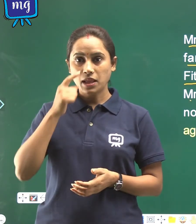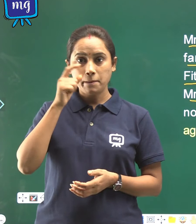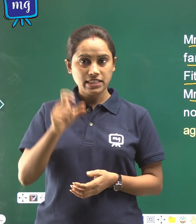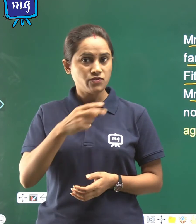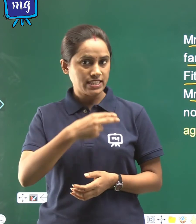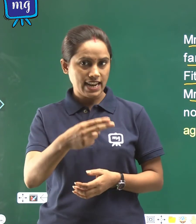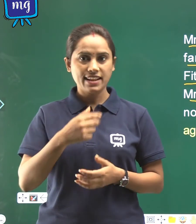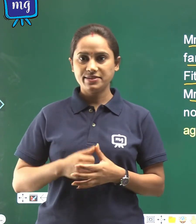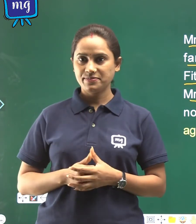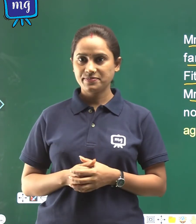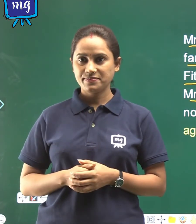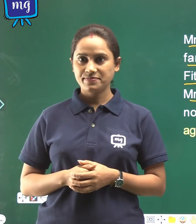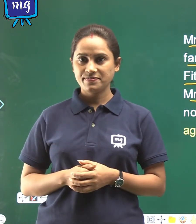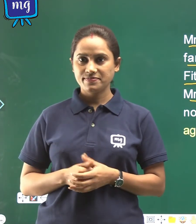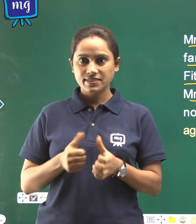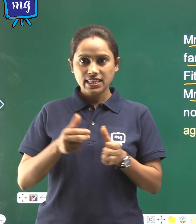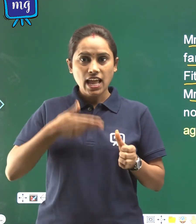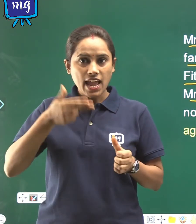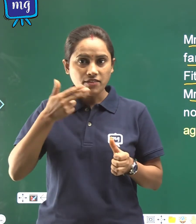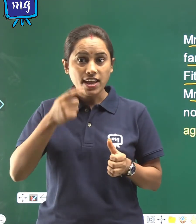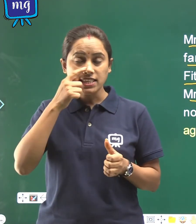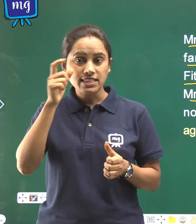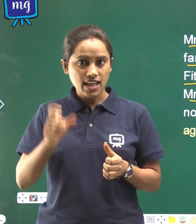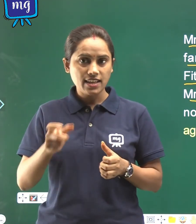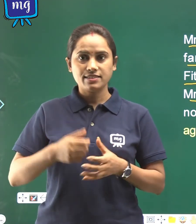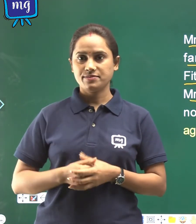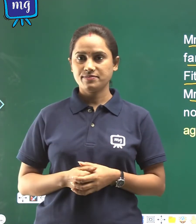Mrs. Fitzgerald advises her